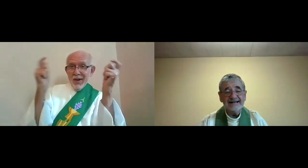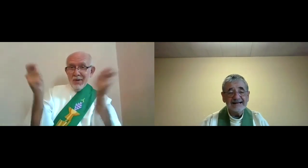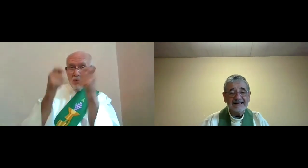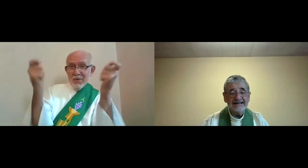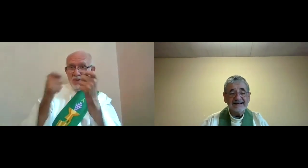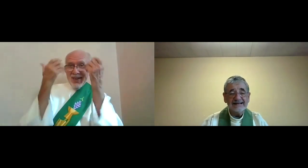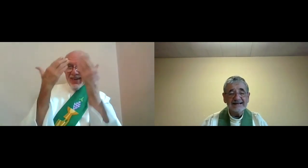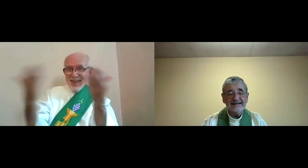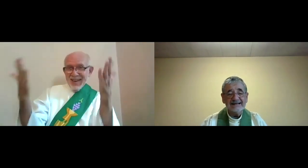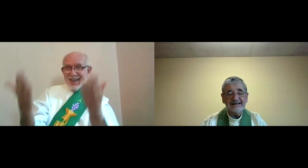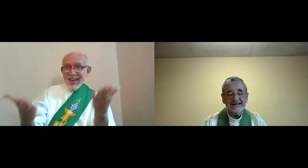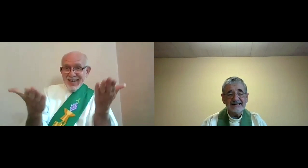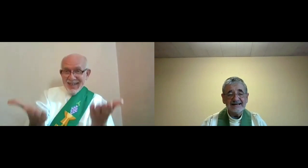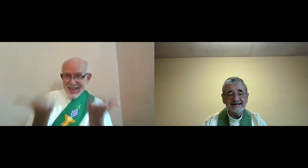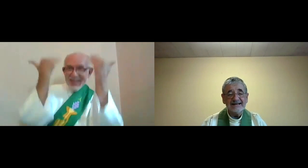Alleluia.